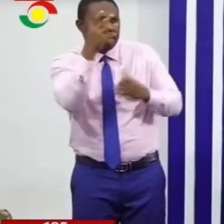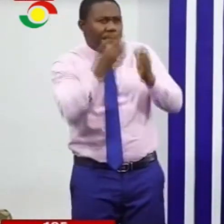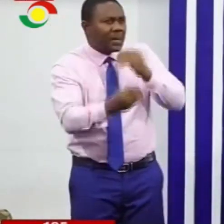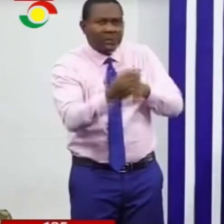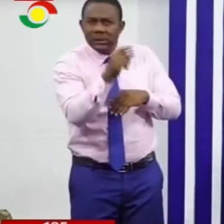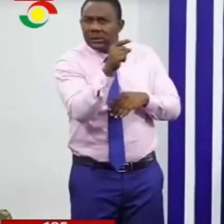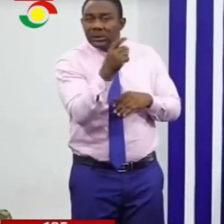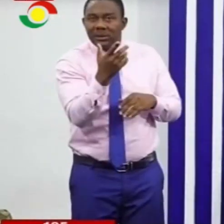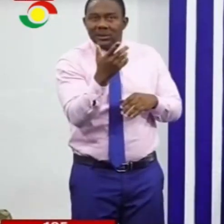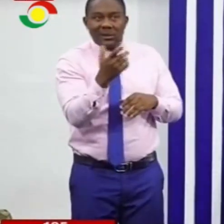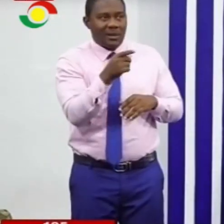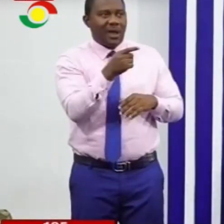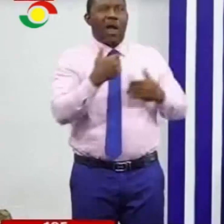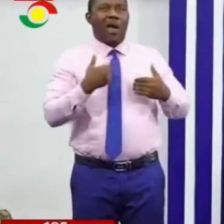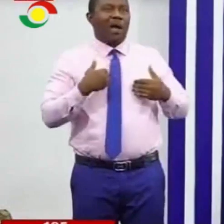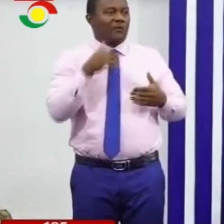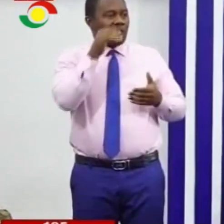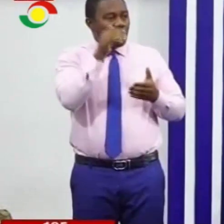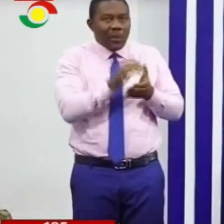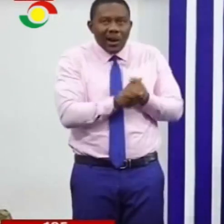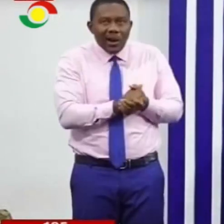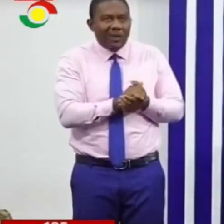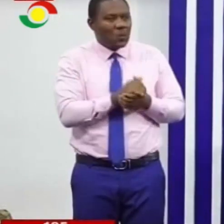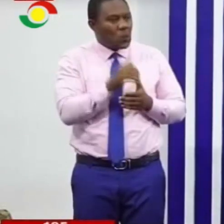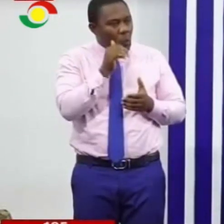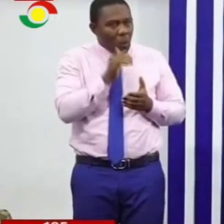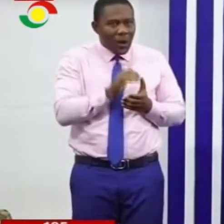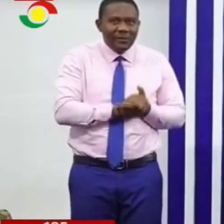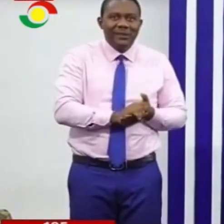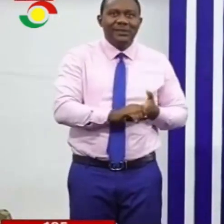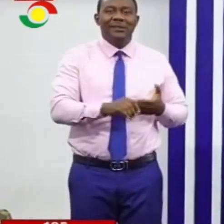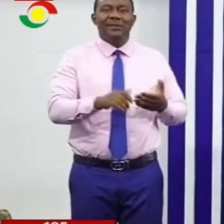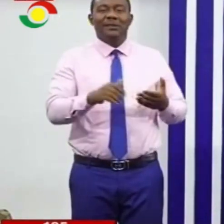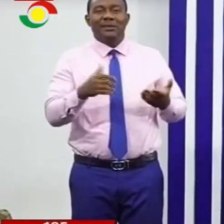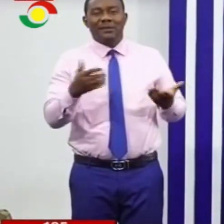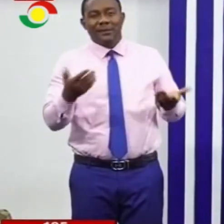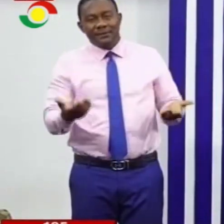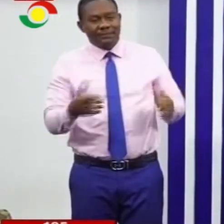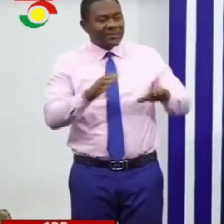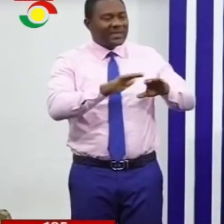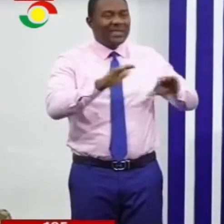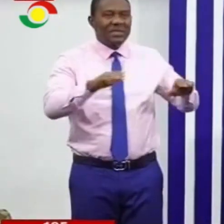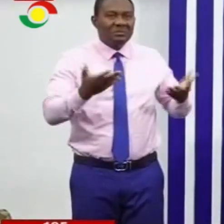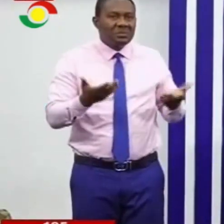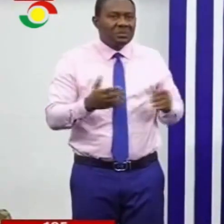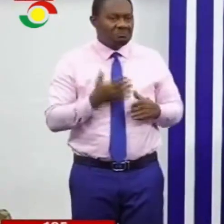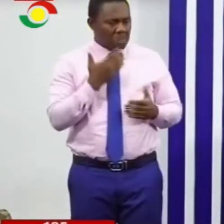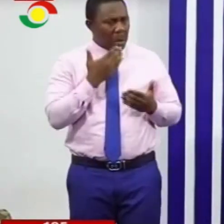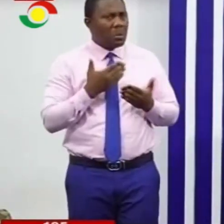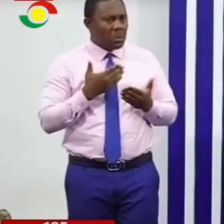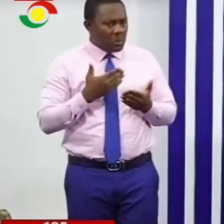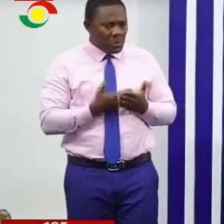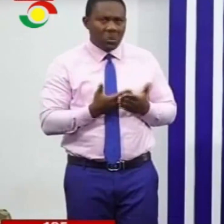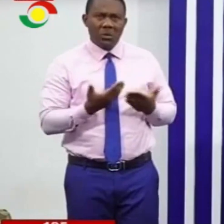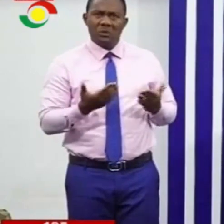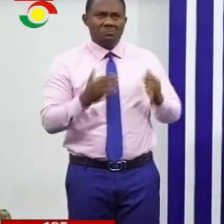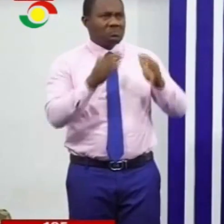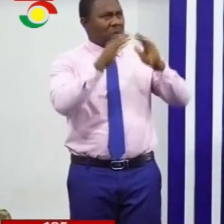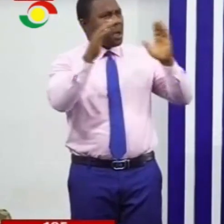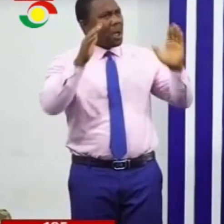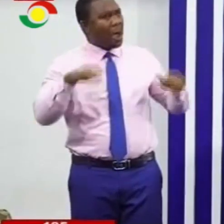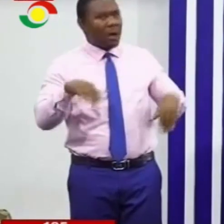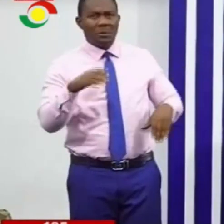and he's living with a wife and children, maybe in a very good